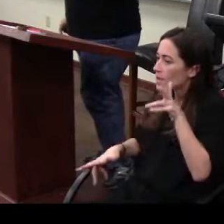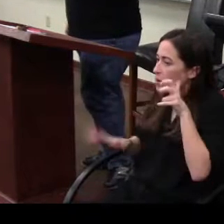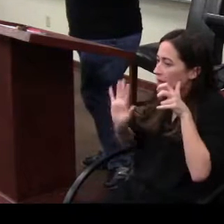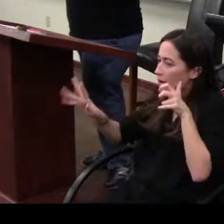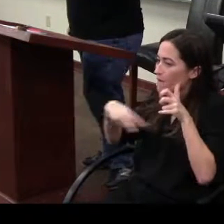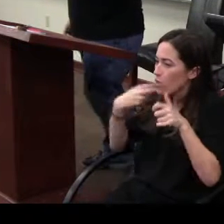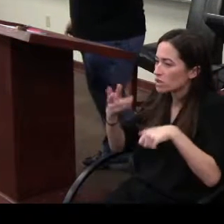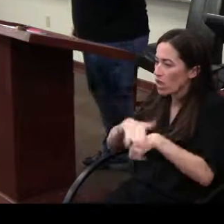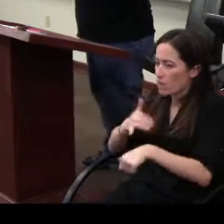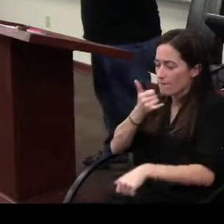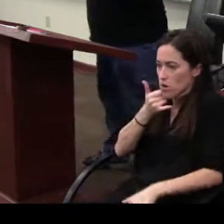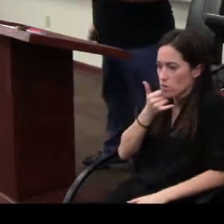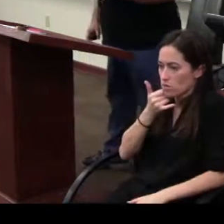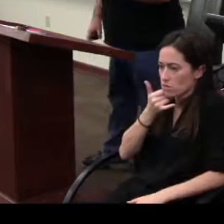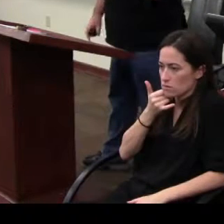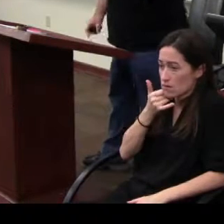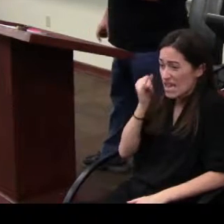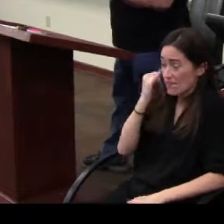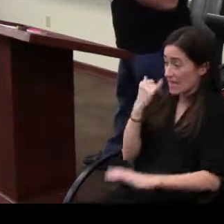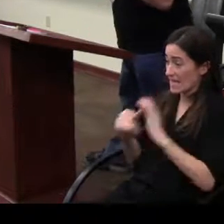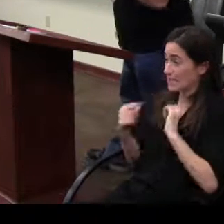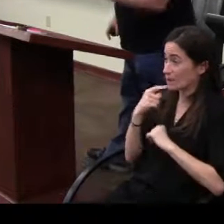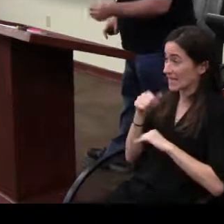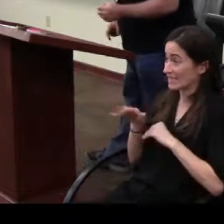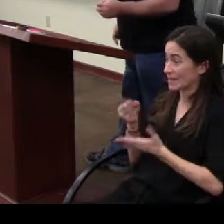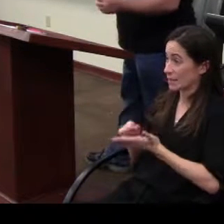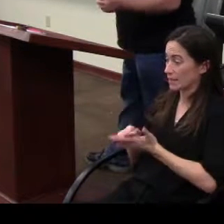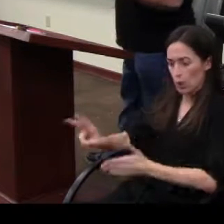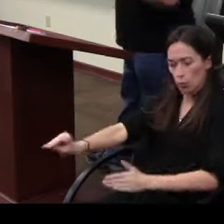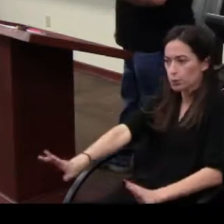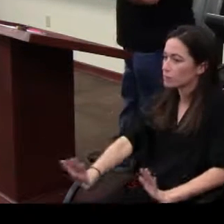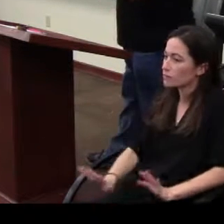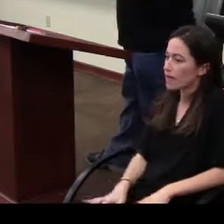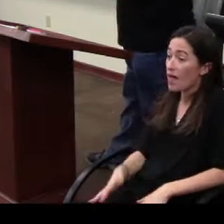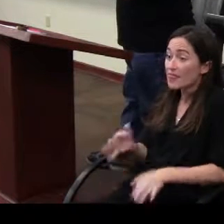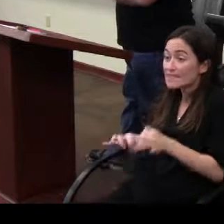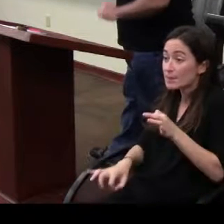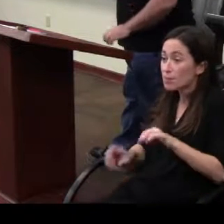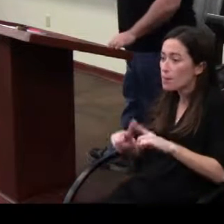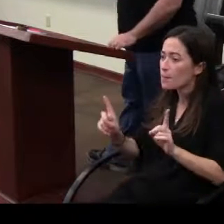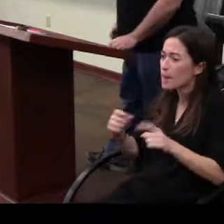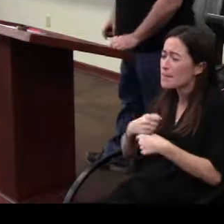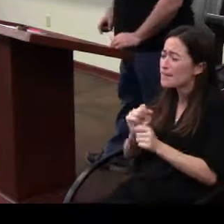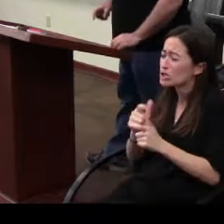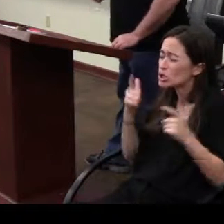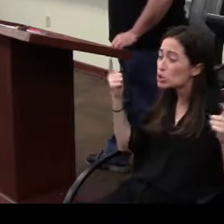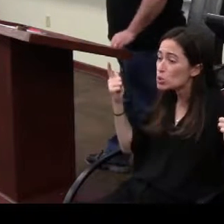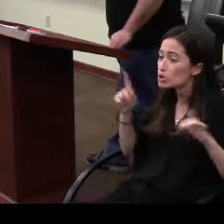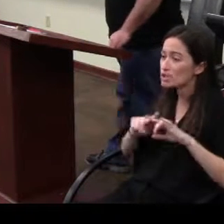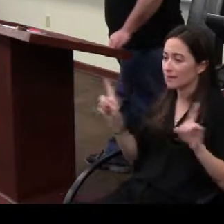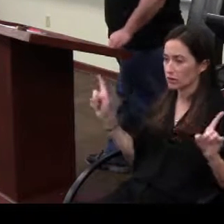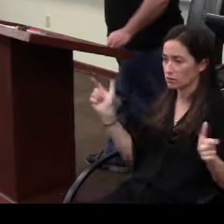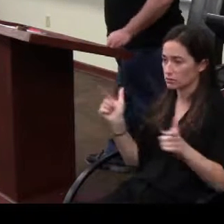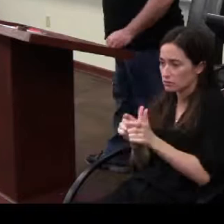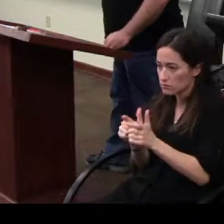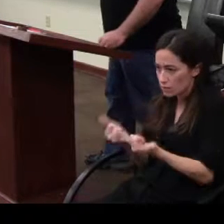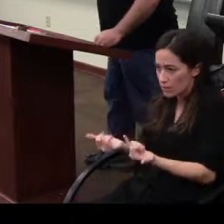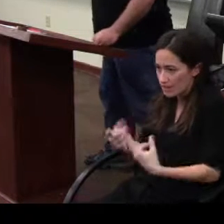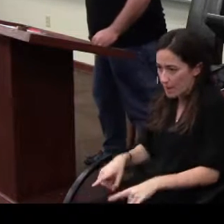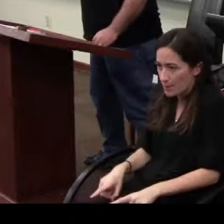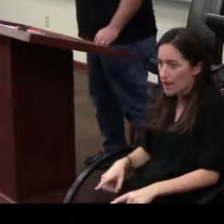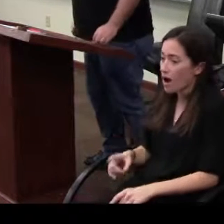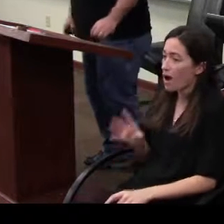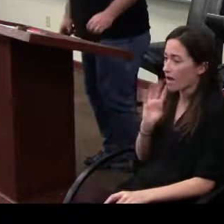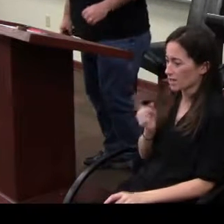voice. No way you're going to do it with an email. It's a simple thing, but it'll make a huge difference in how this happens. Talked to a